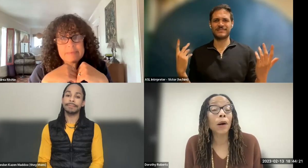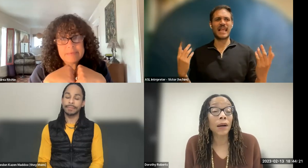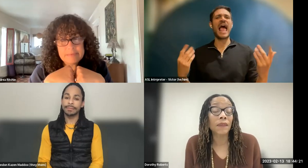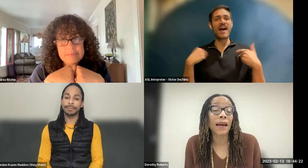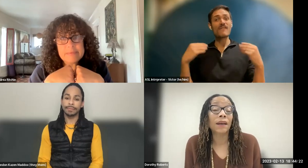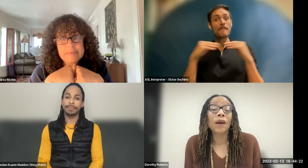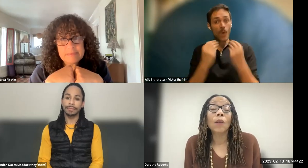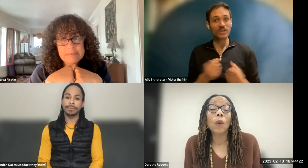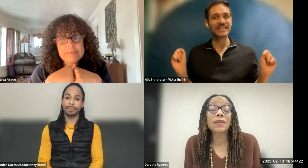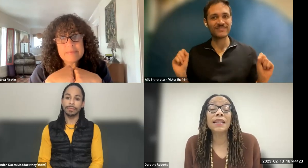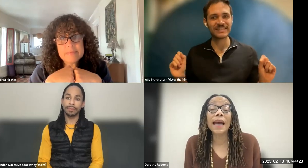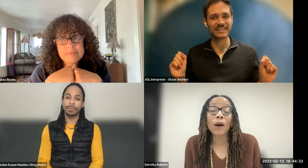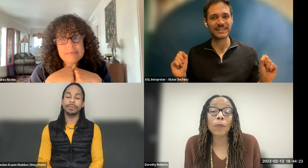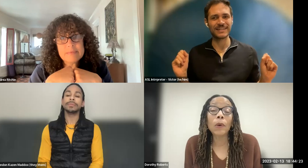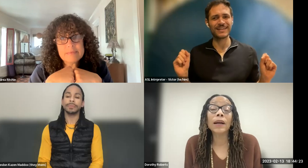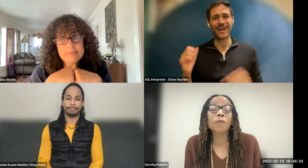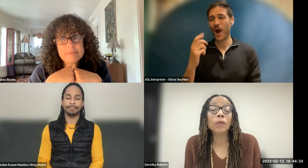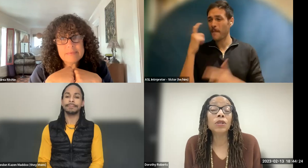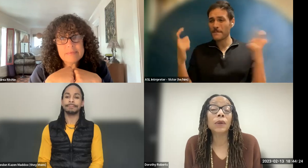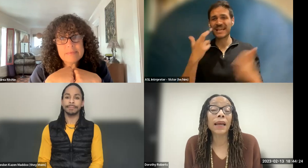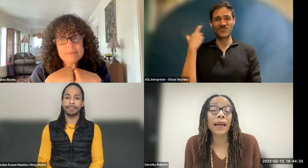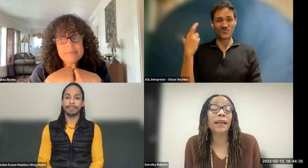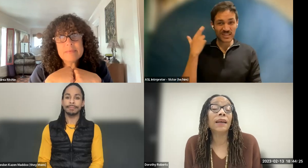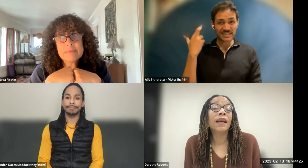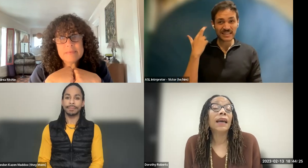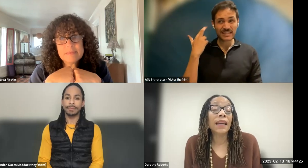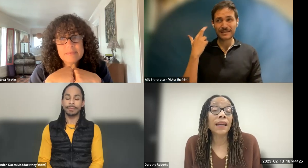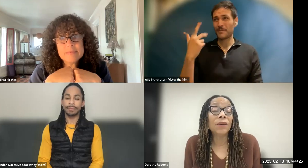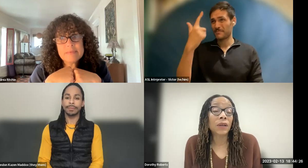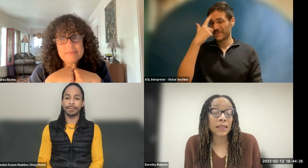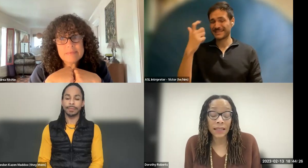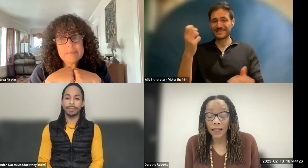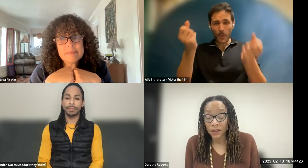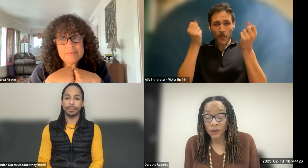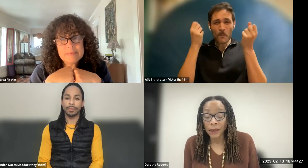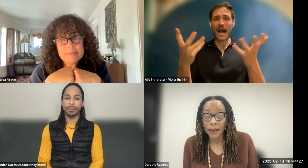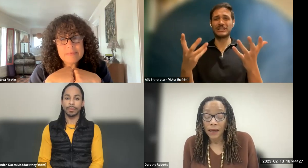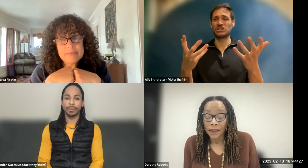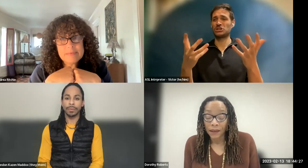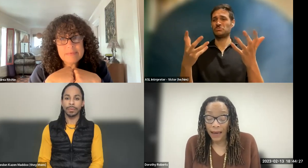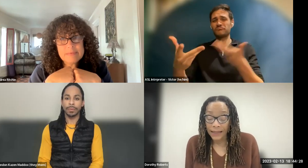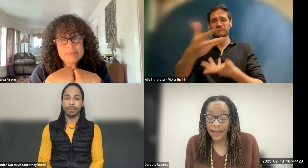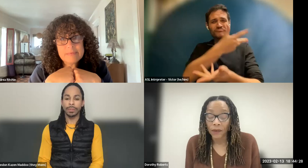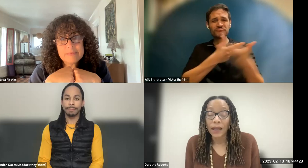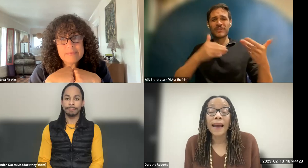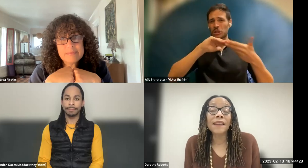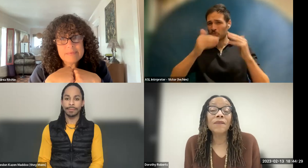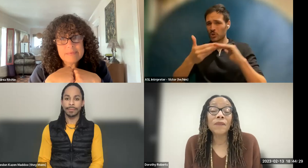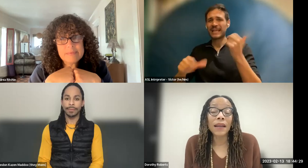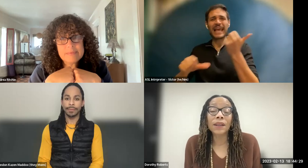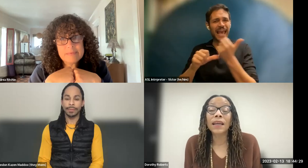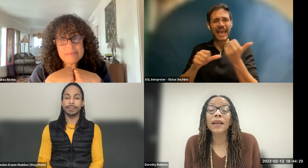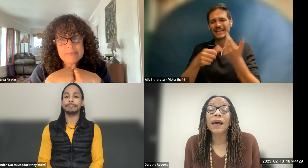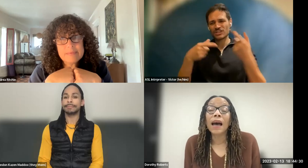big part of that was the outpouring of mutual aid in New York City during the lockdown. And